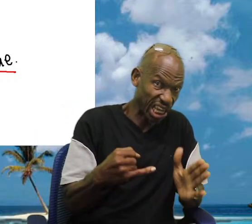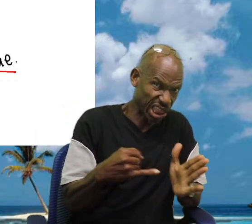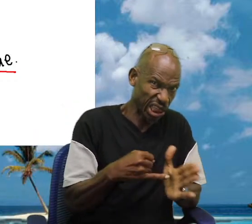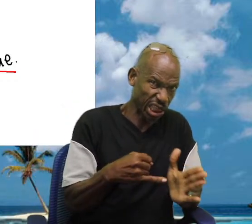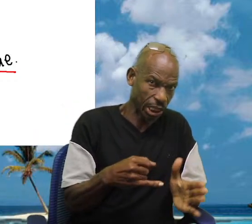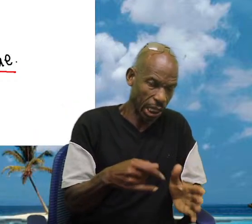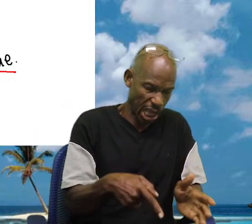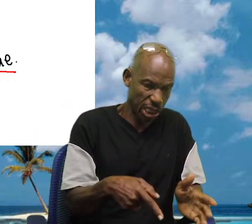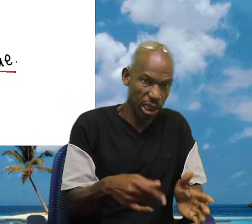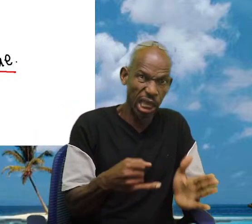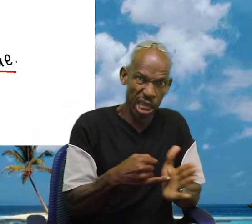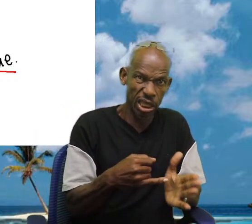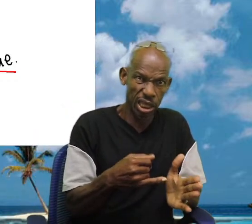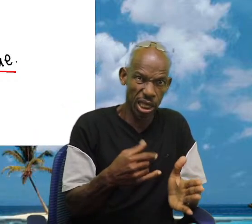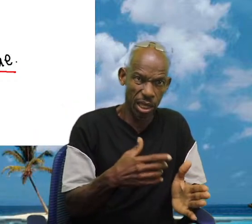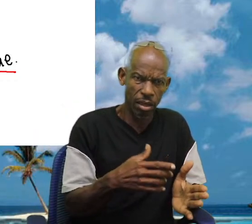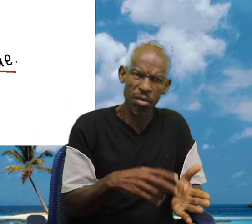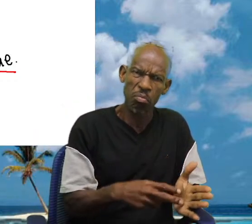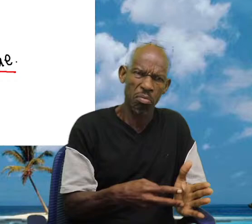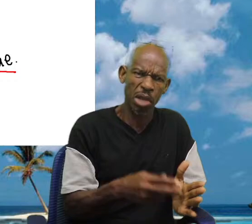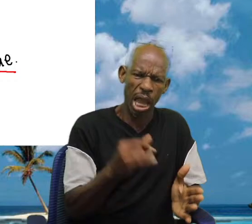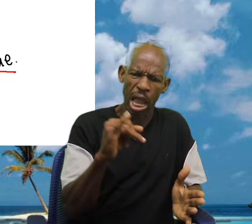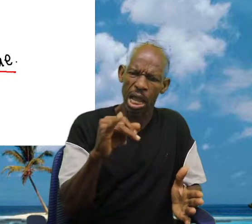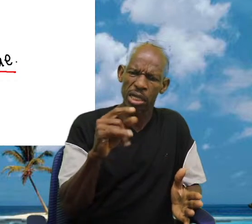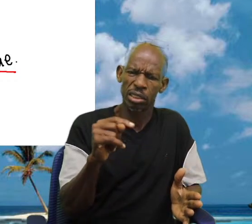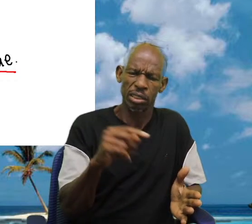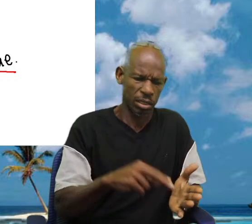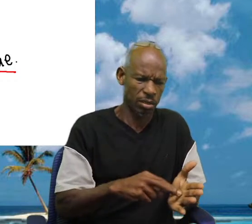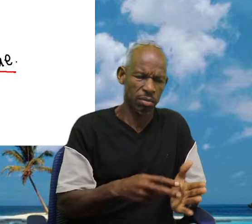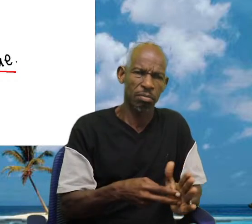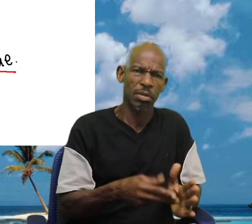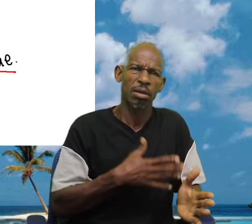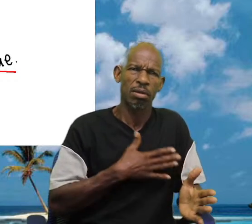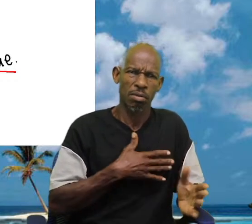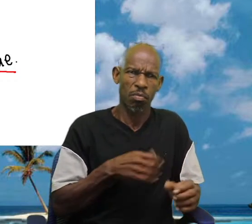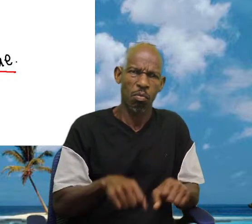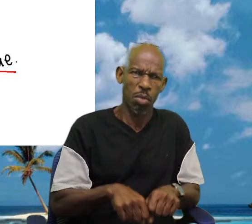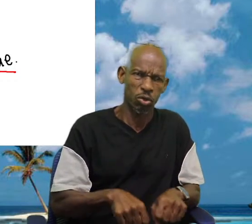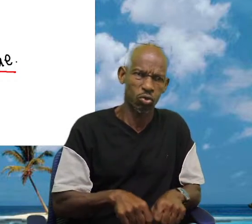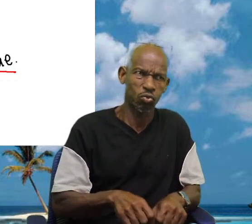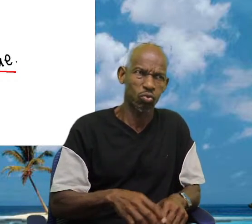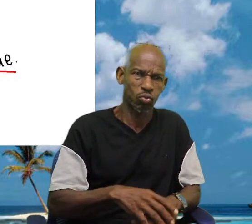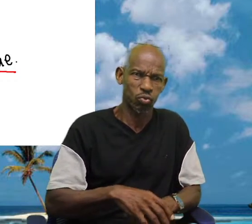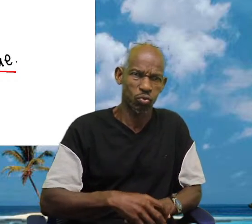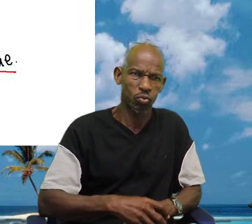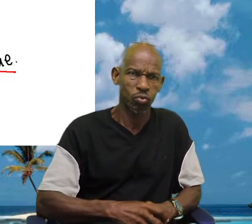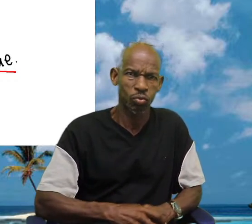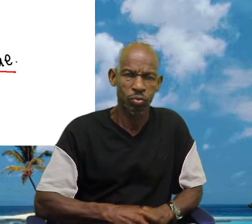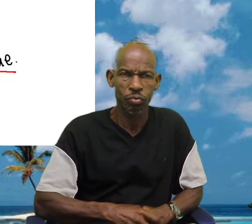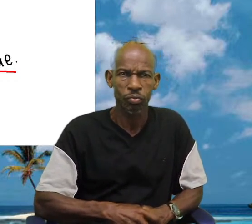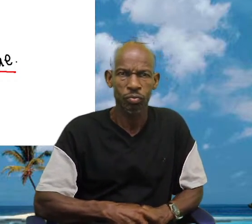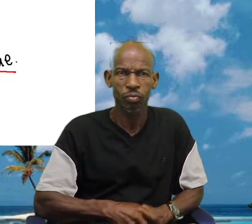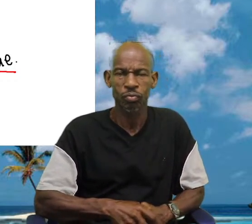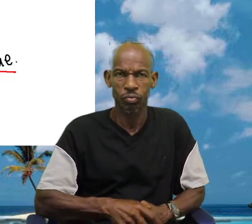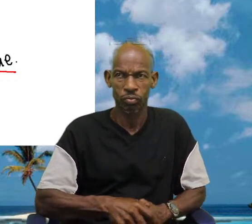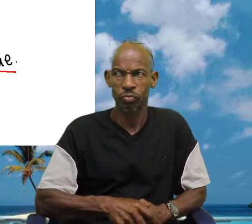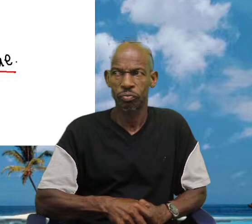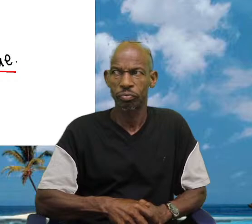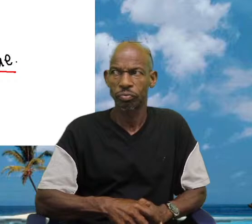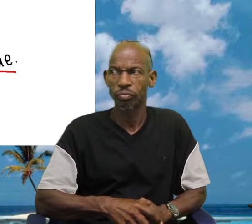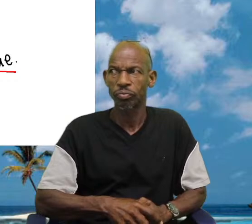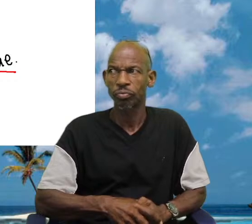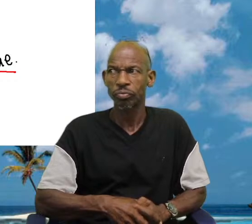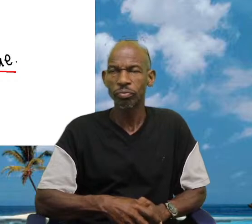I'm talking about, is a, and the order of the words when I want to use the